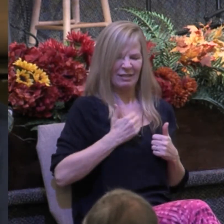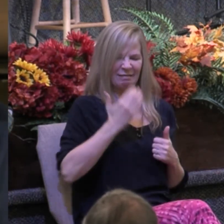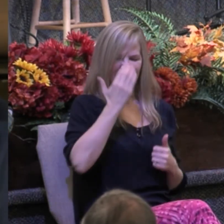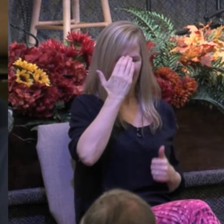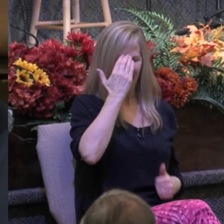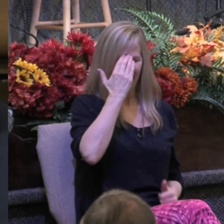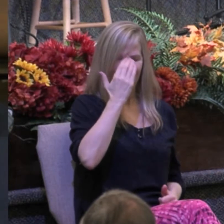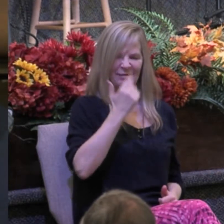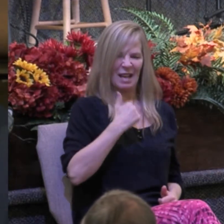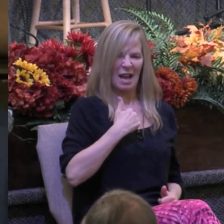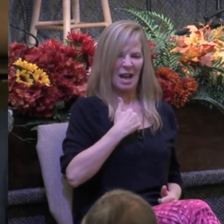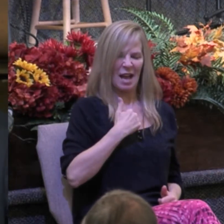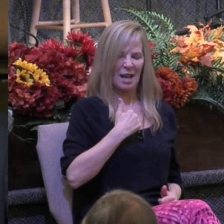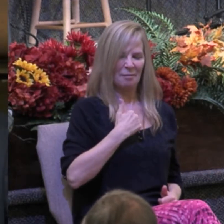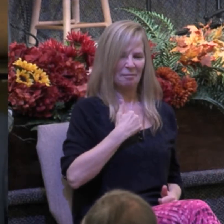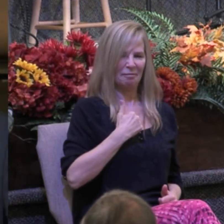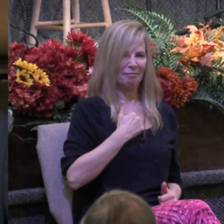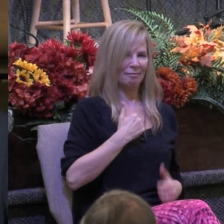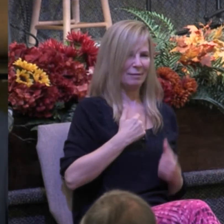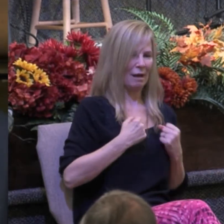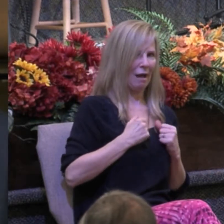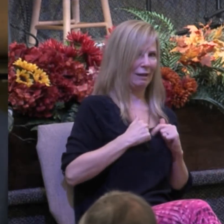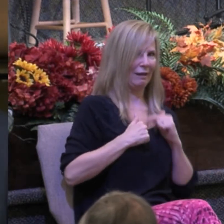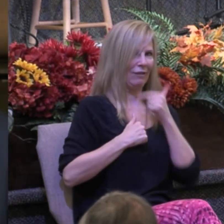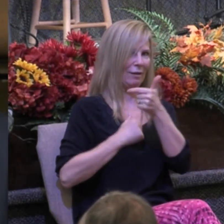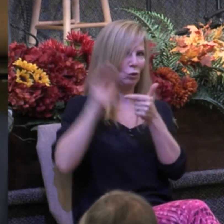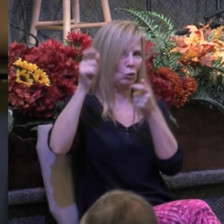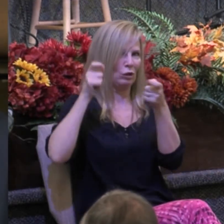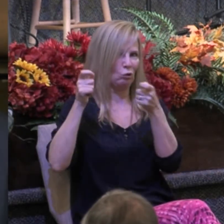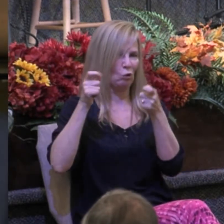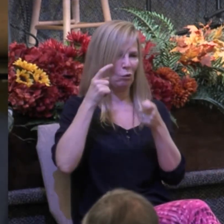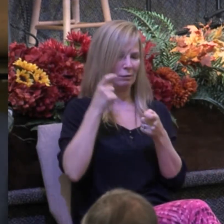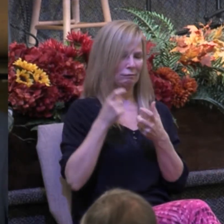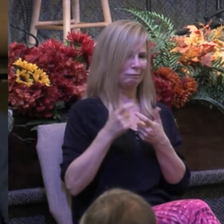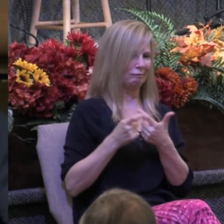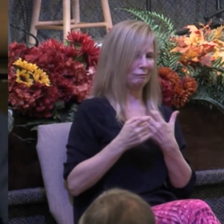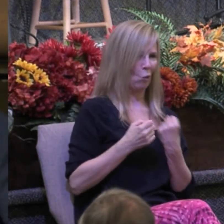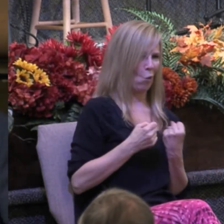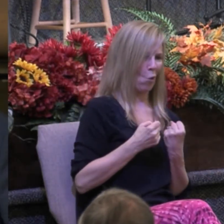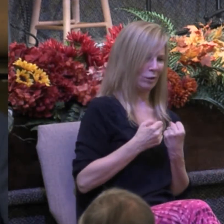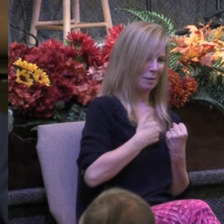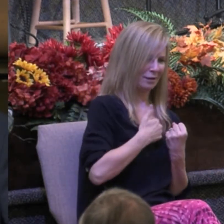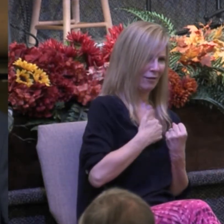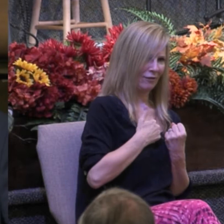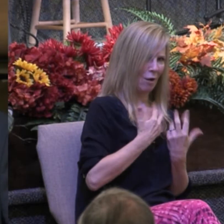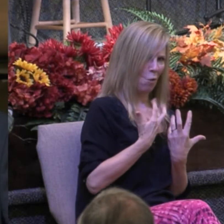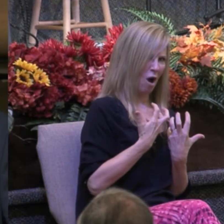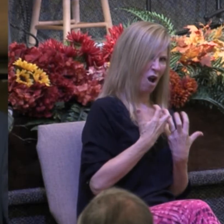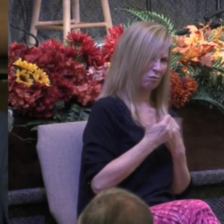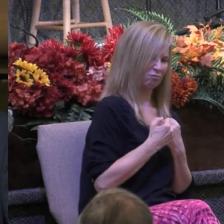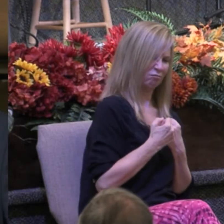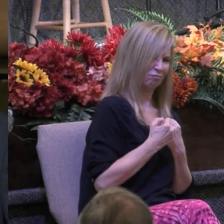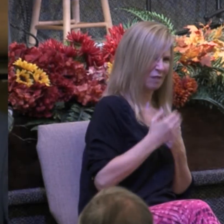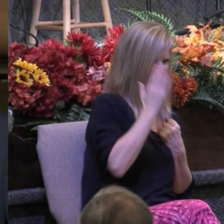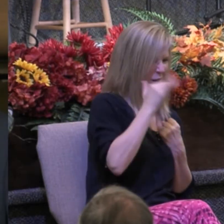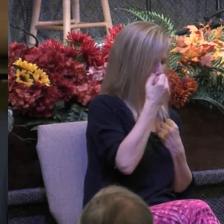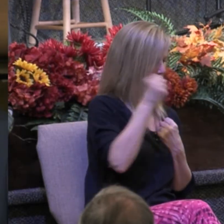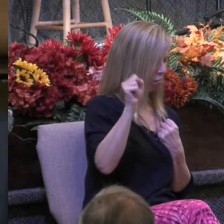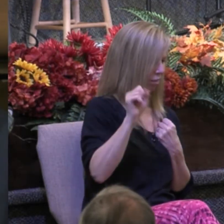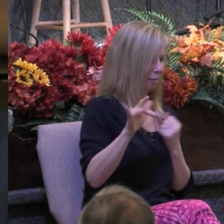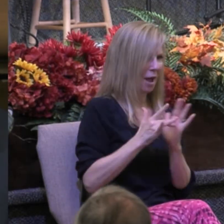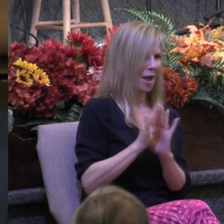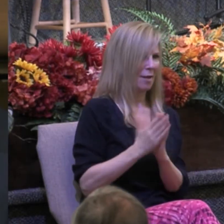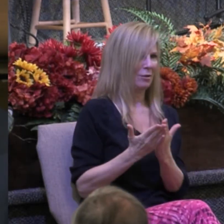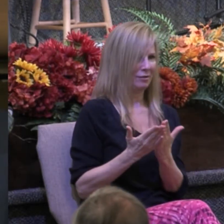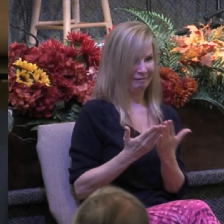know that you are withholding them from the Spirit's control because you know you're being disobedient to His Word, the Bible? If